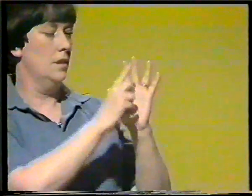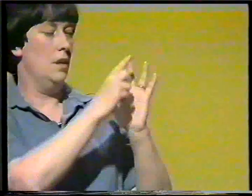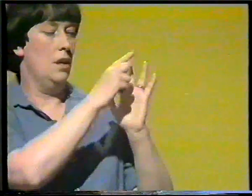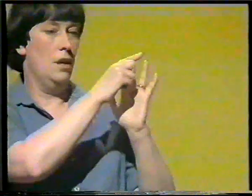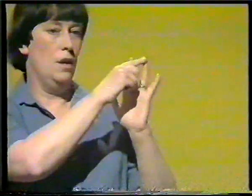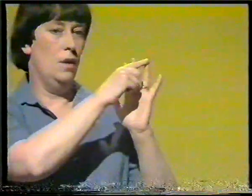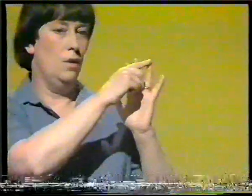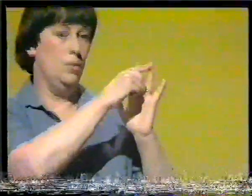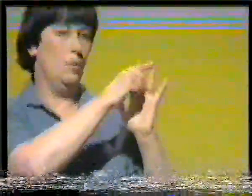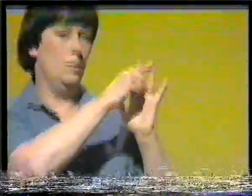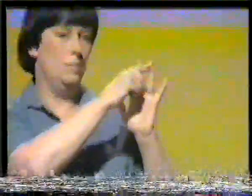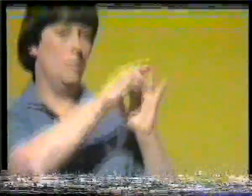O,